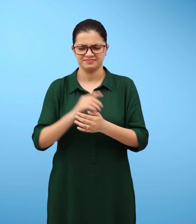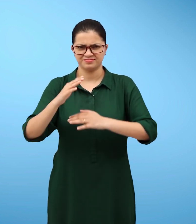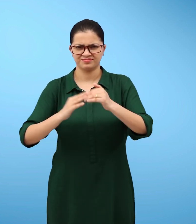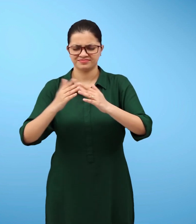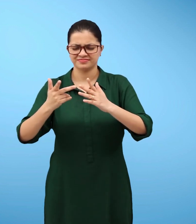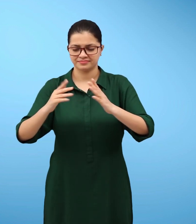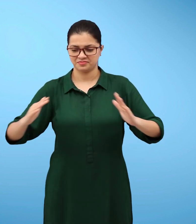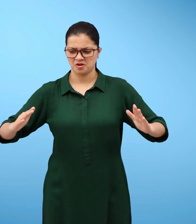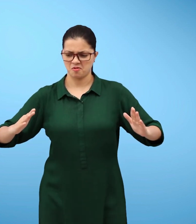Tower.